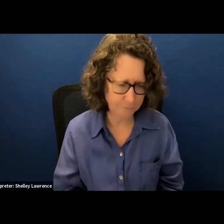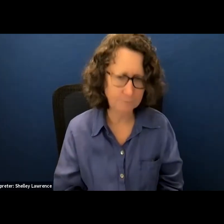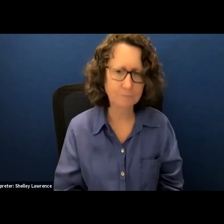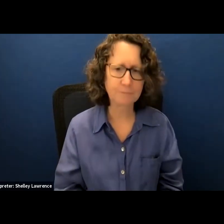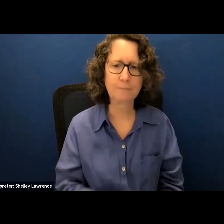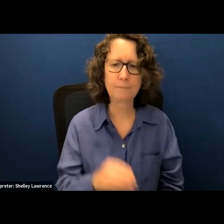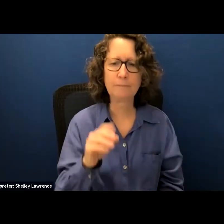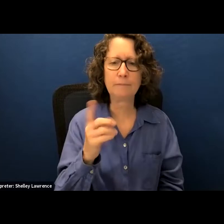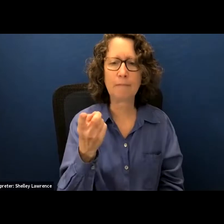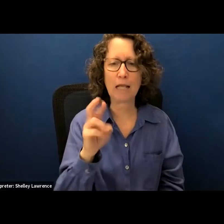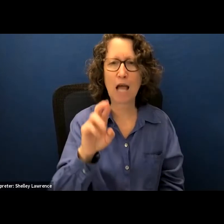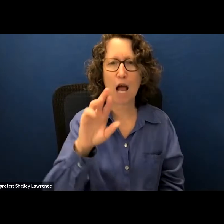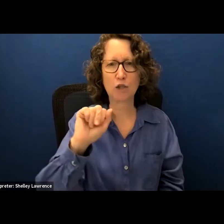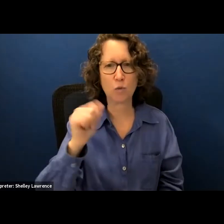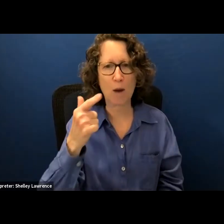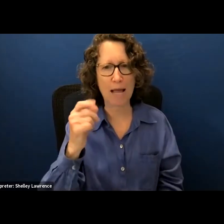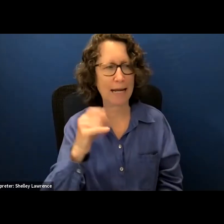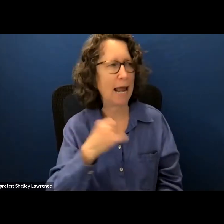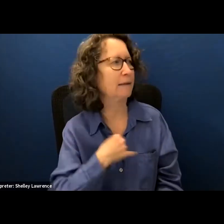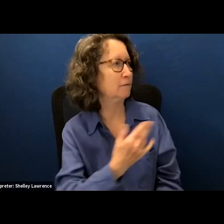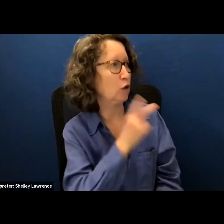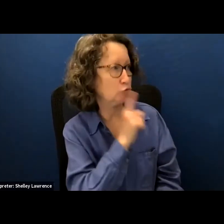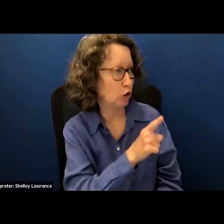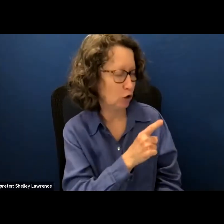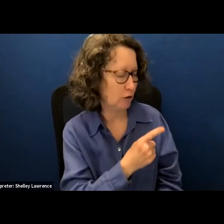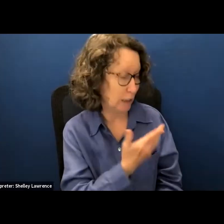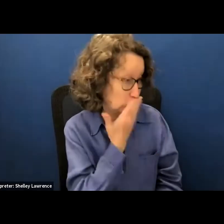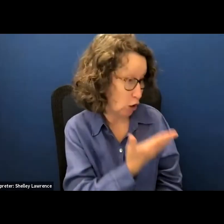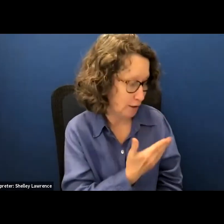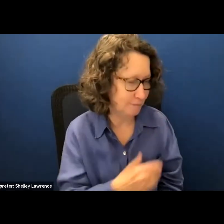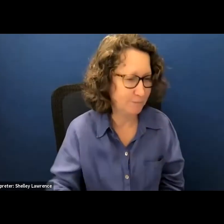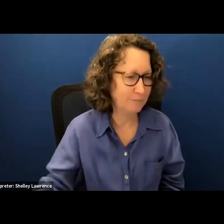It's good. Thank you. I'd love to.